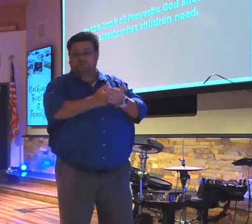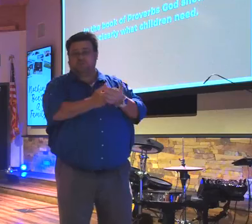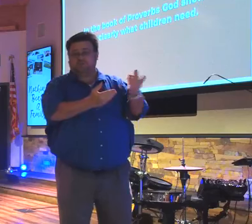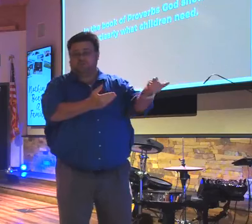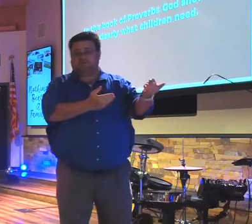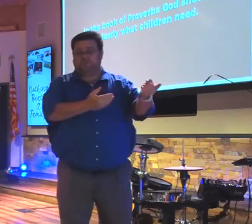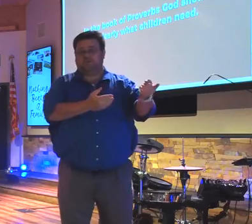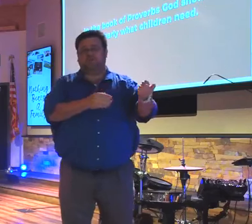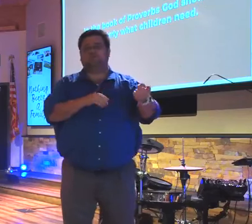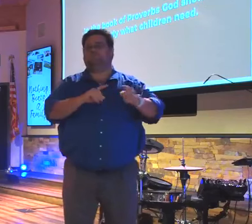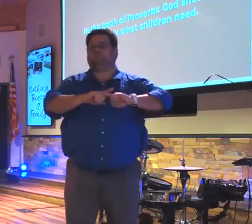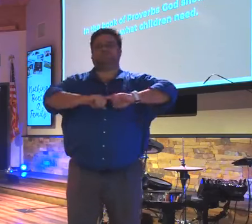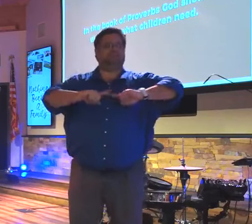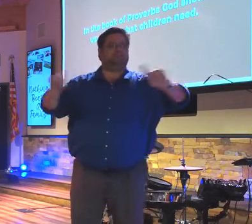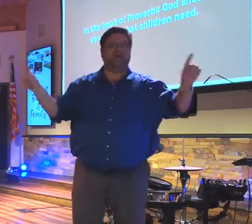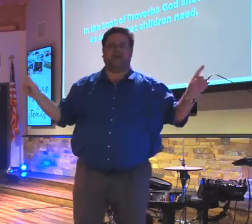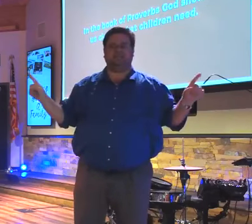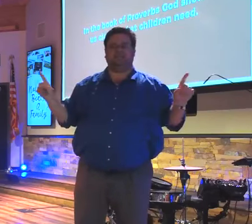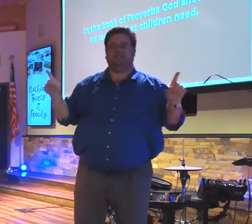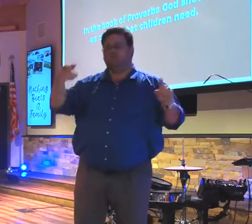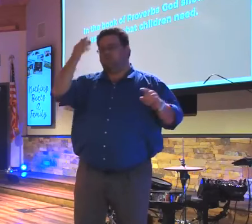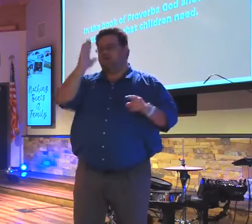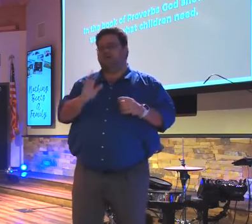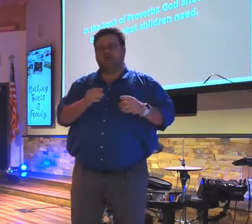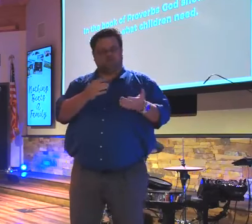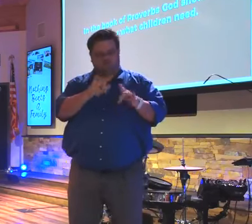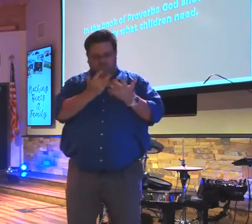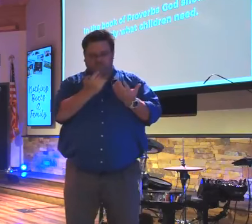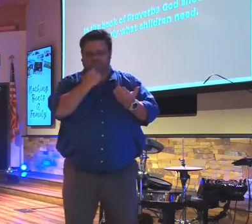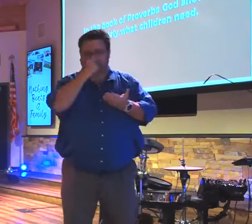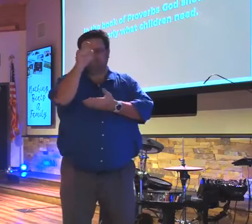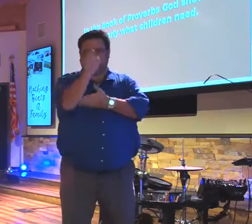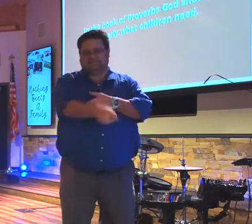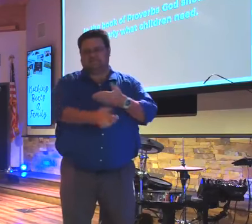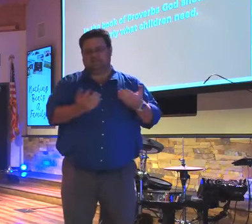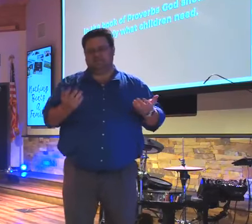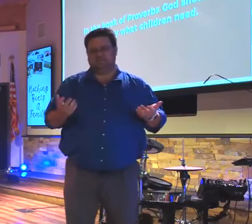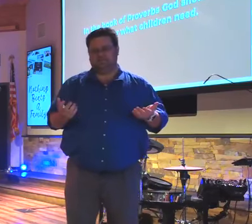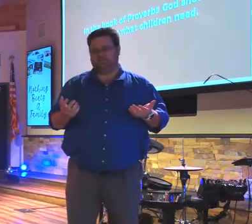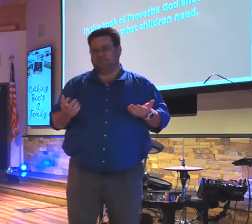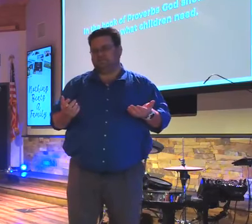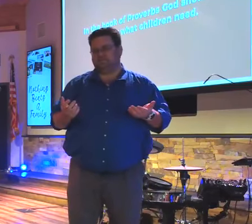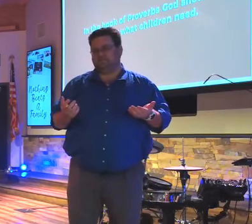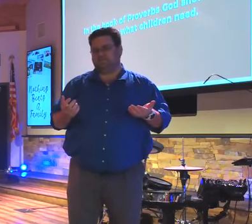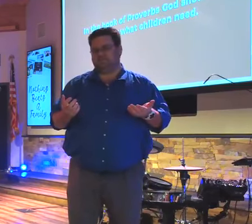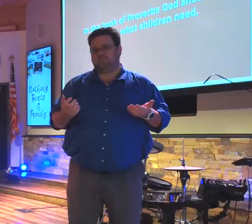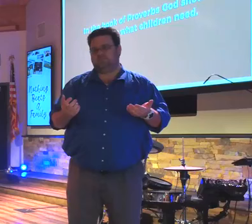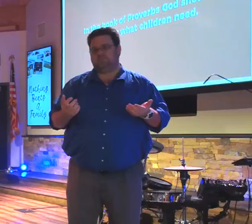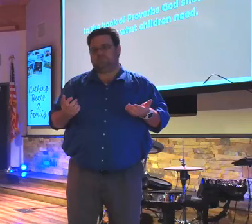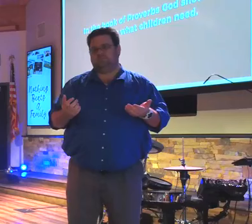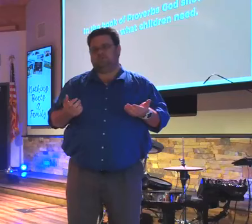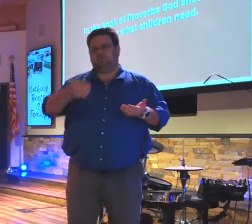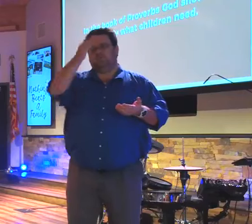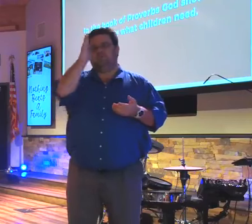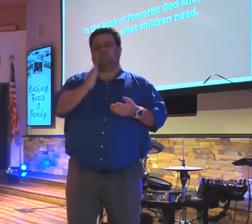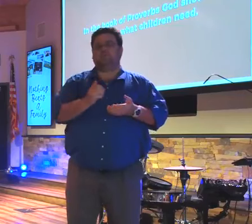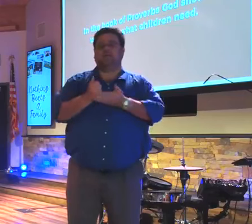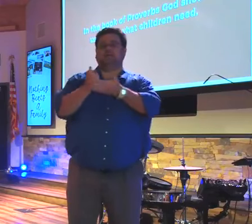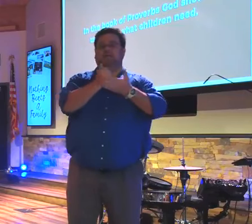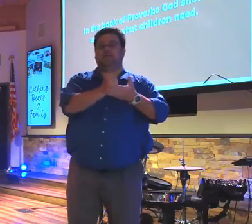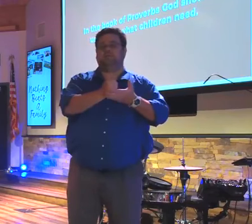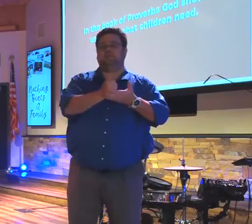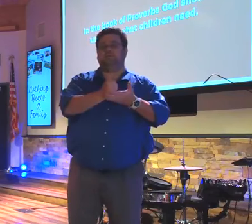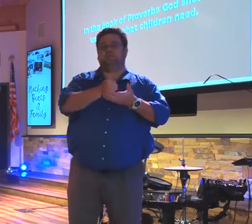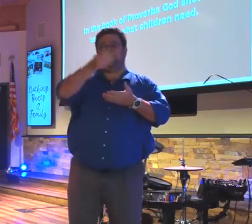as a parent, but that is not really what the Bible says kids need. Okay? With God's help and with God's